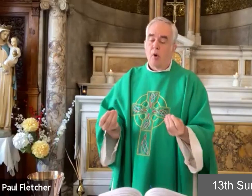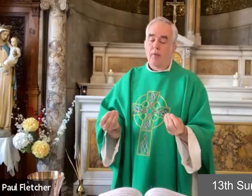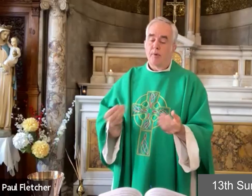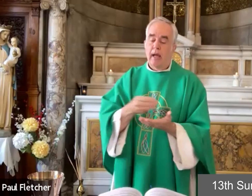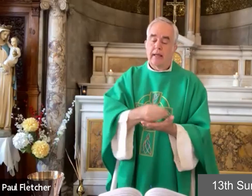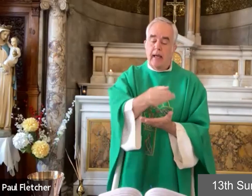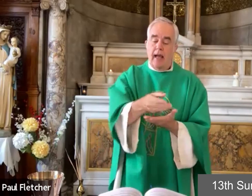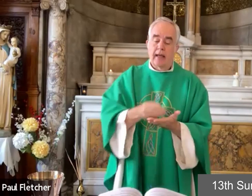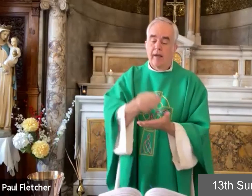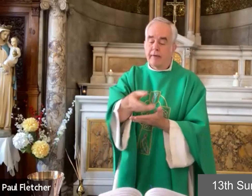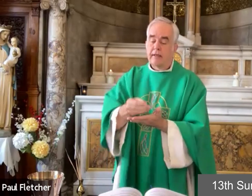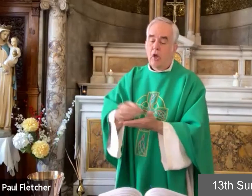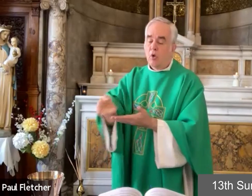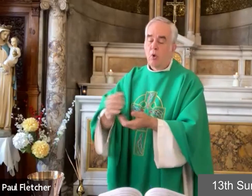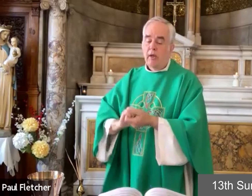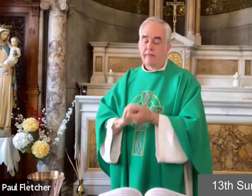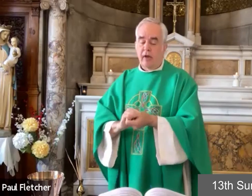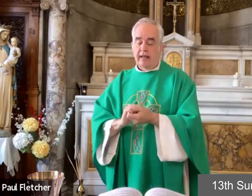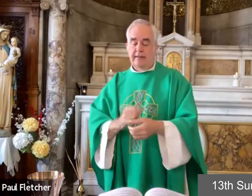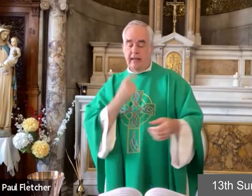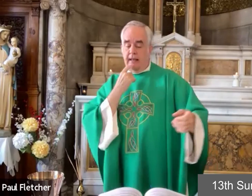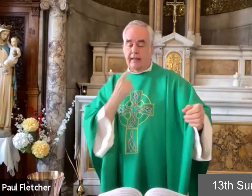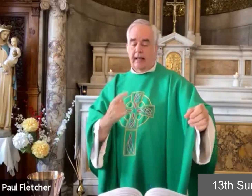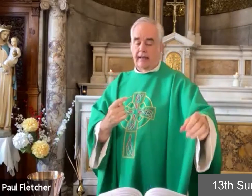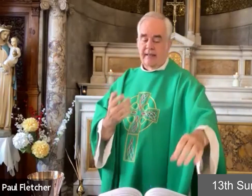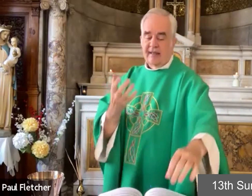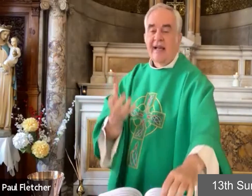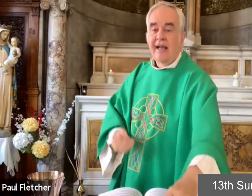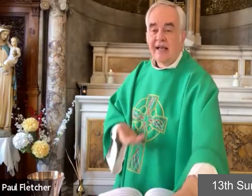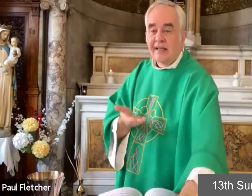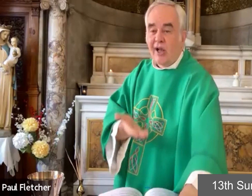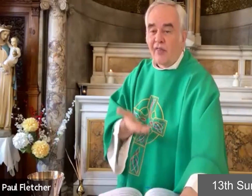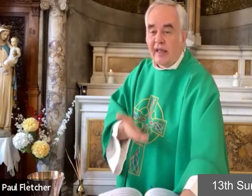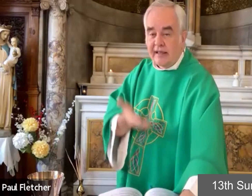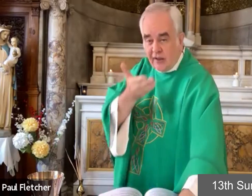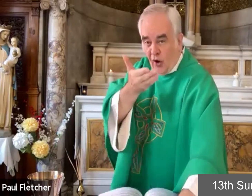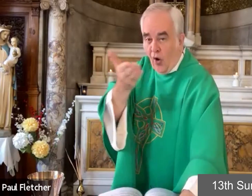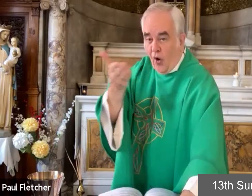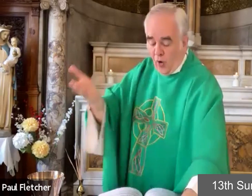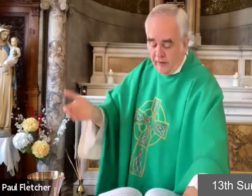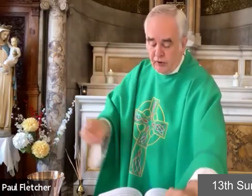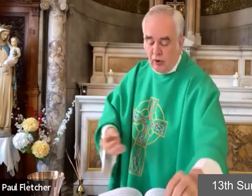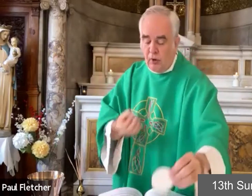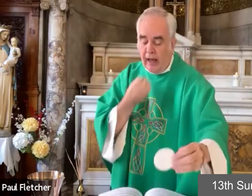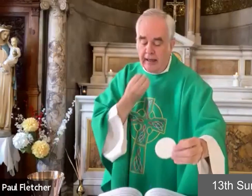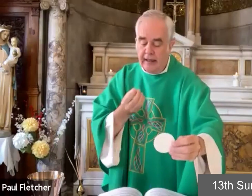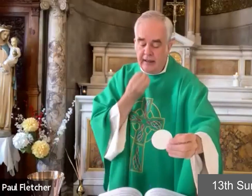the bag, gave it to his friend, saying, "Take this, all of you, and eat of